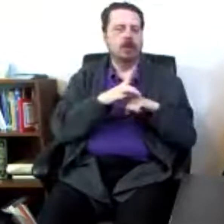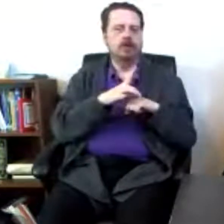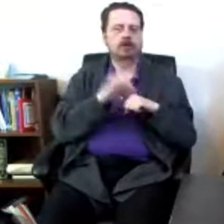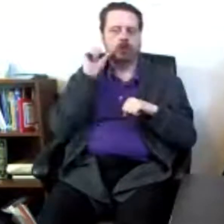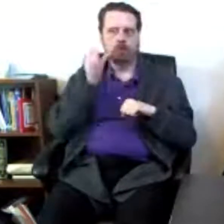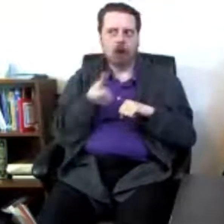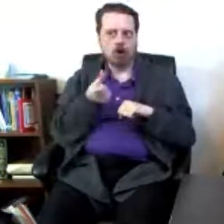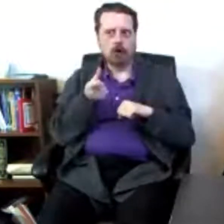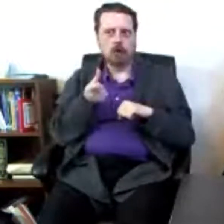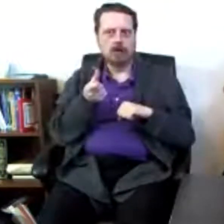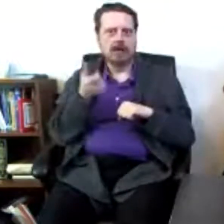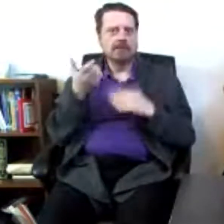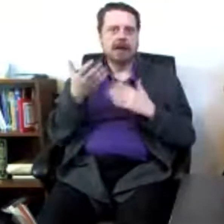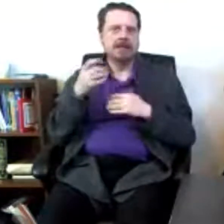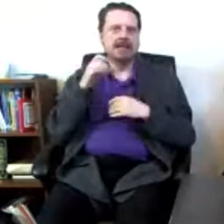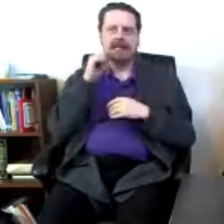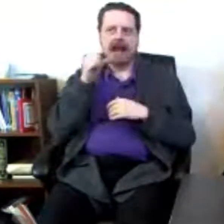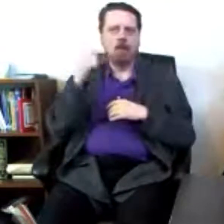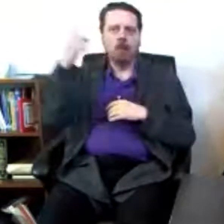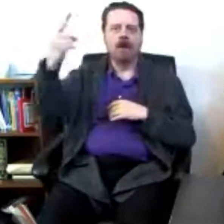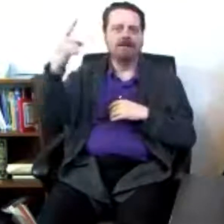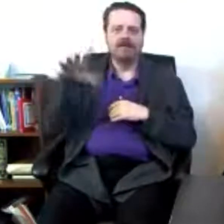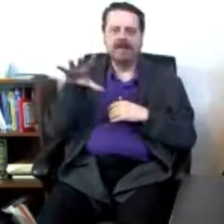even 1/50.